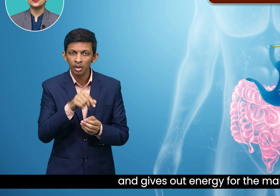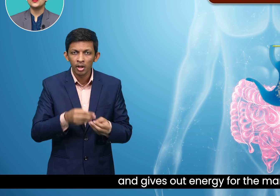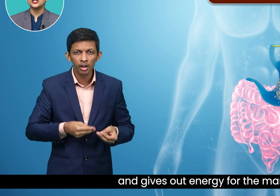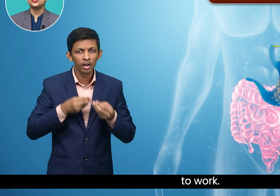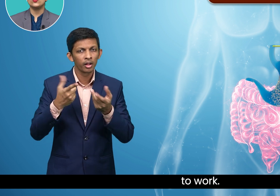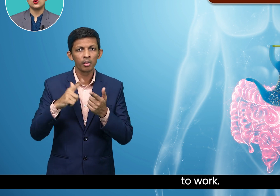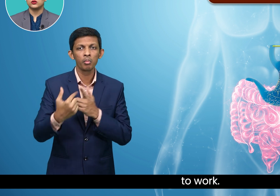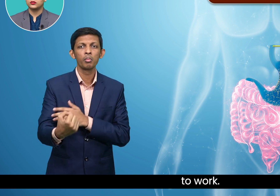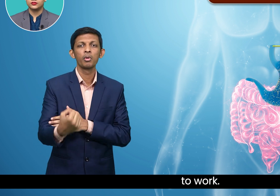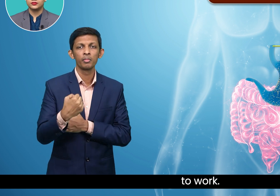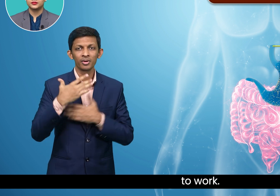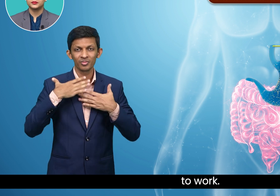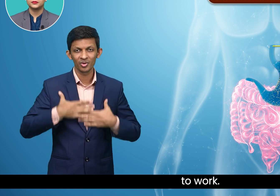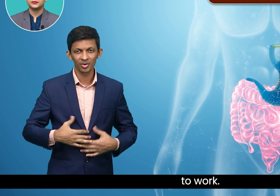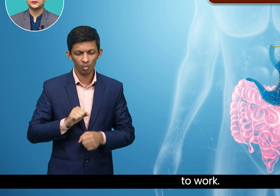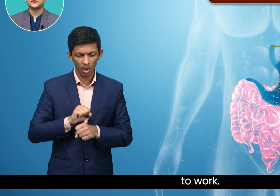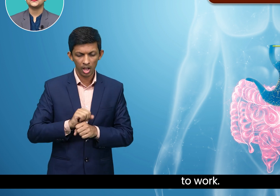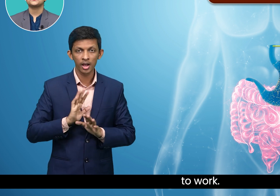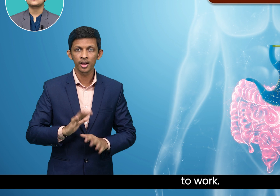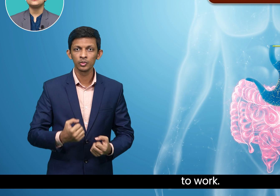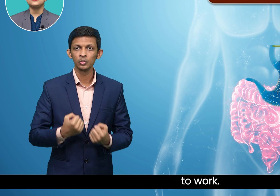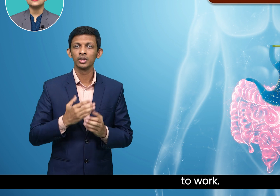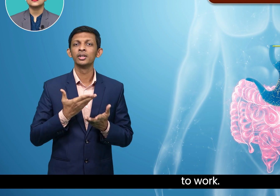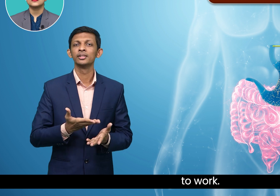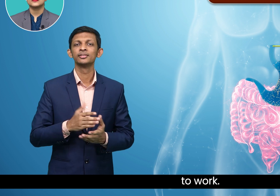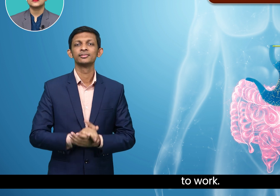for the man to walk.